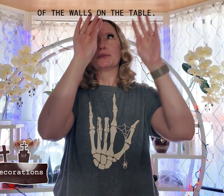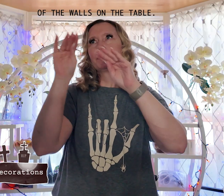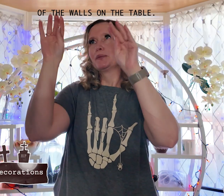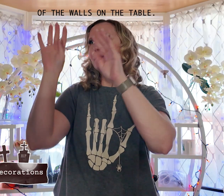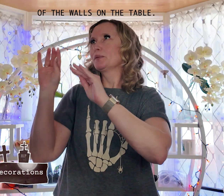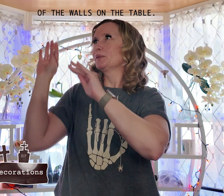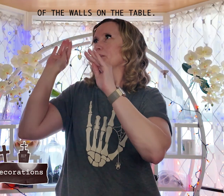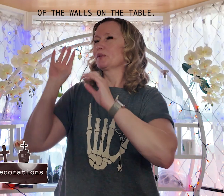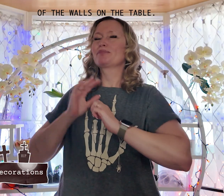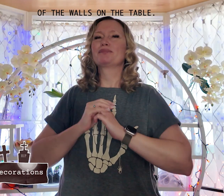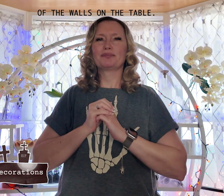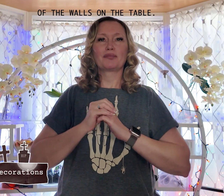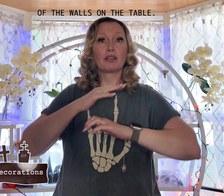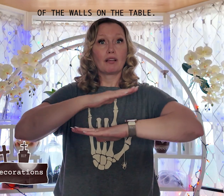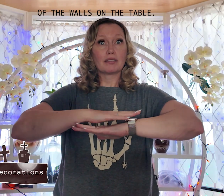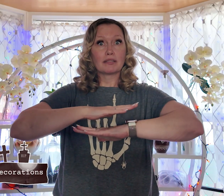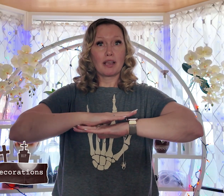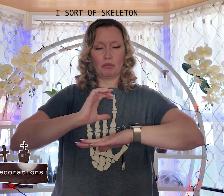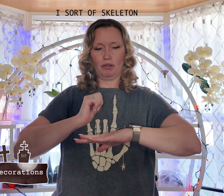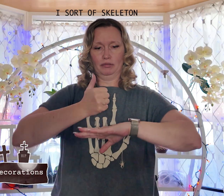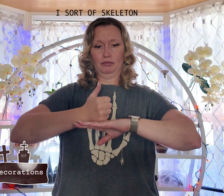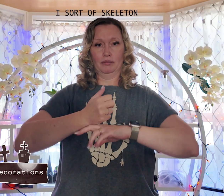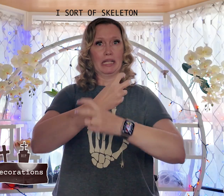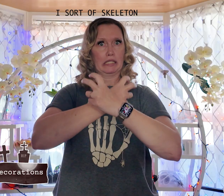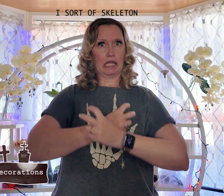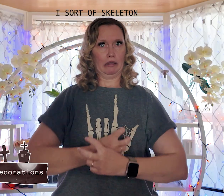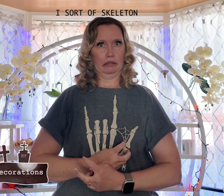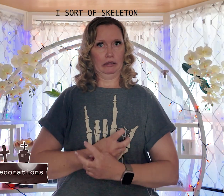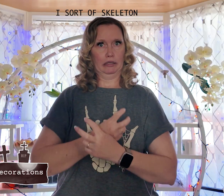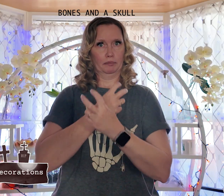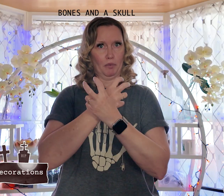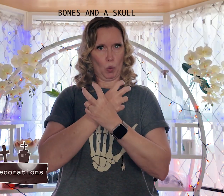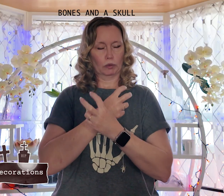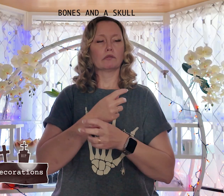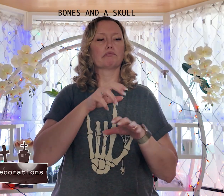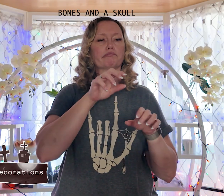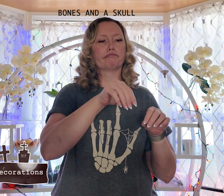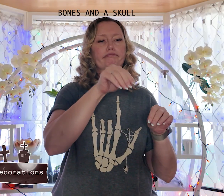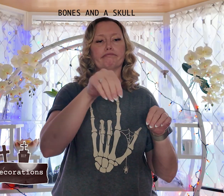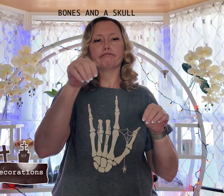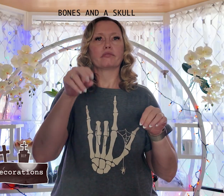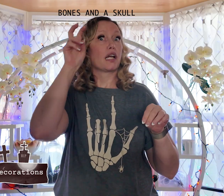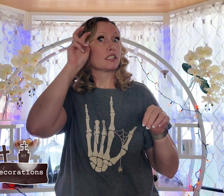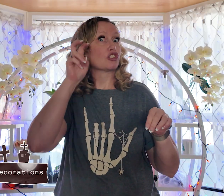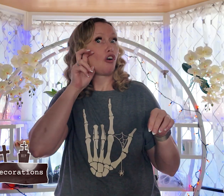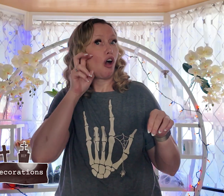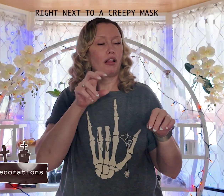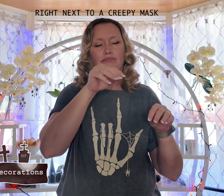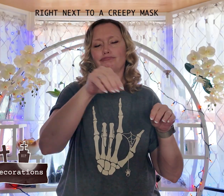walls. On the table, I set up skeleton bones and a skull, right